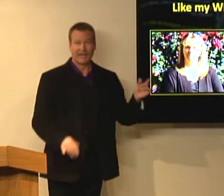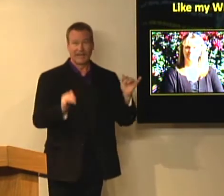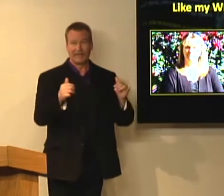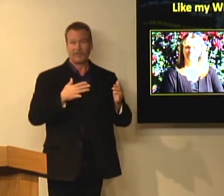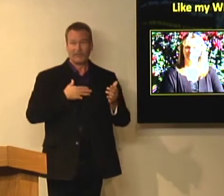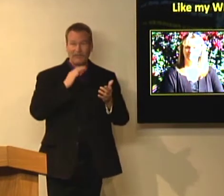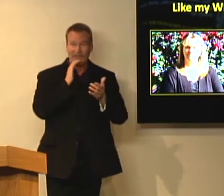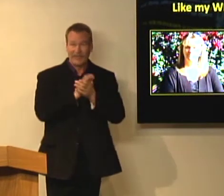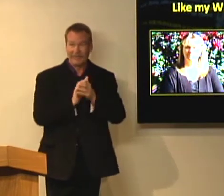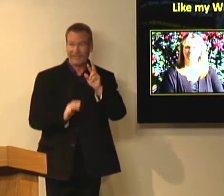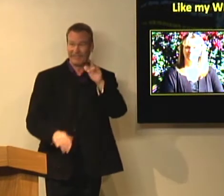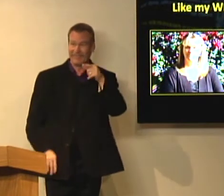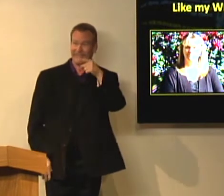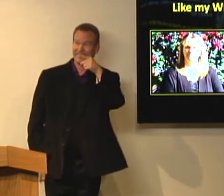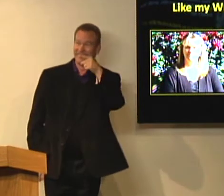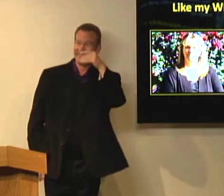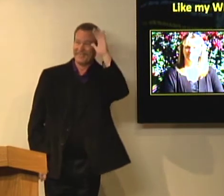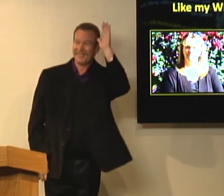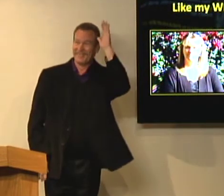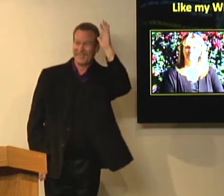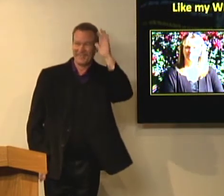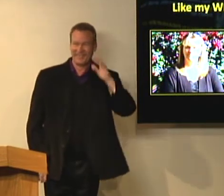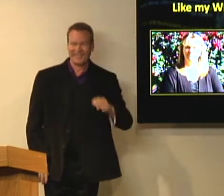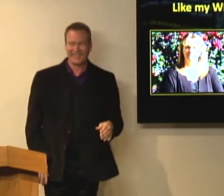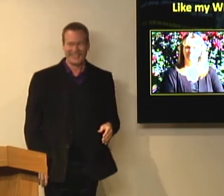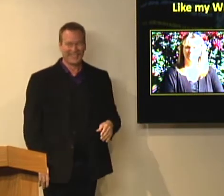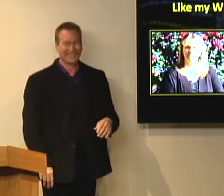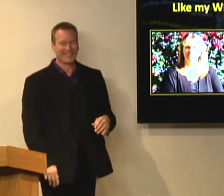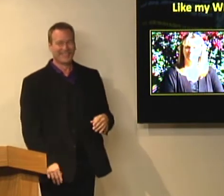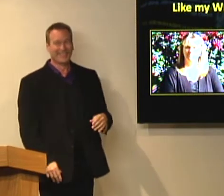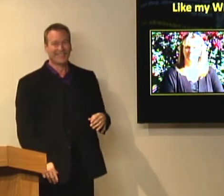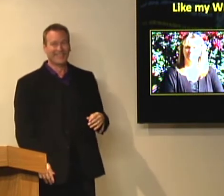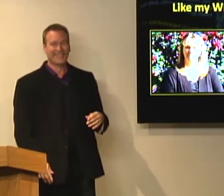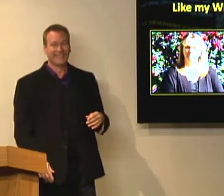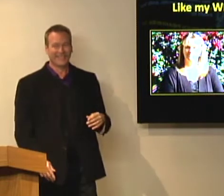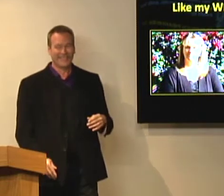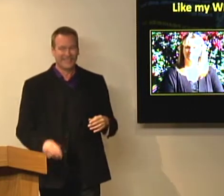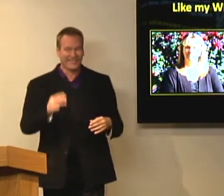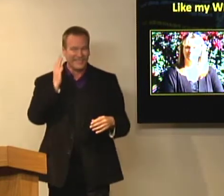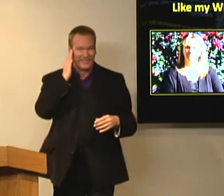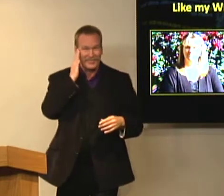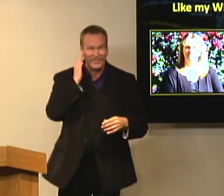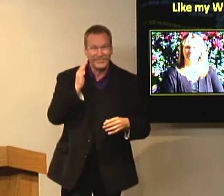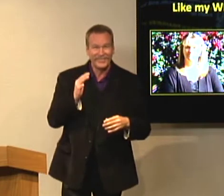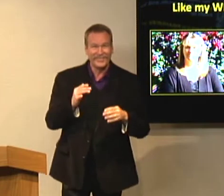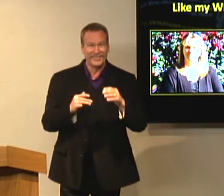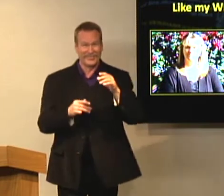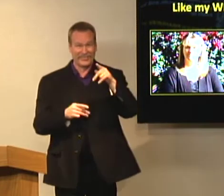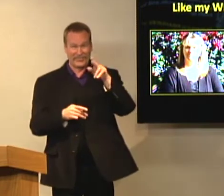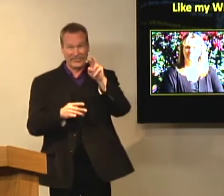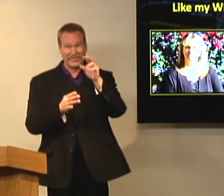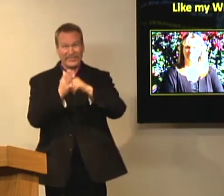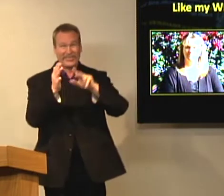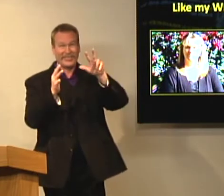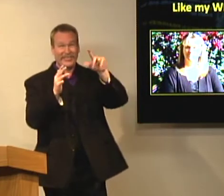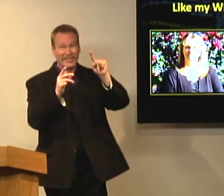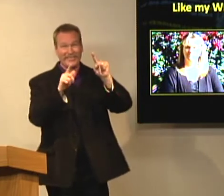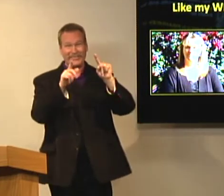And this is a picture of my wife, Ruby. She's in the back. Hi, Hon. Hi, Hon. In Proverbs